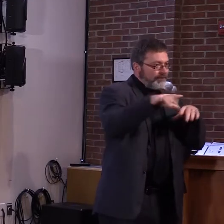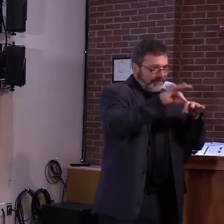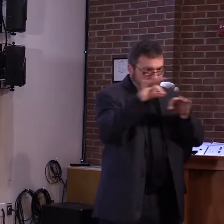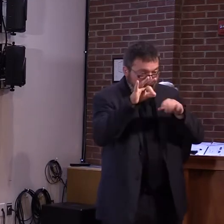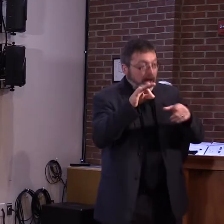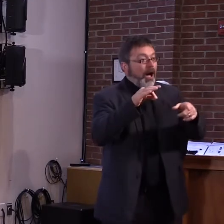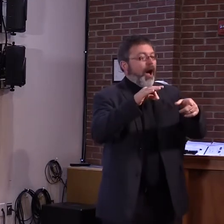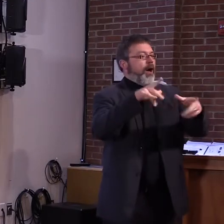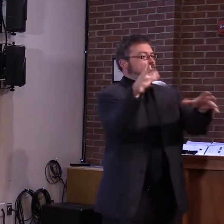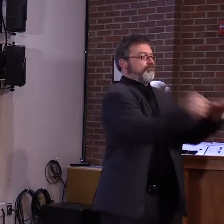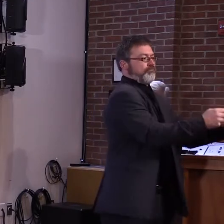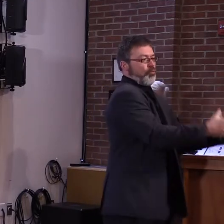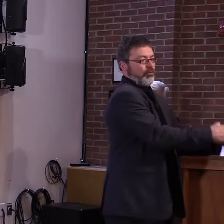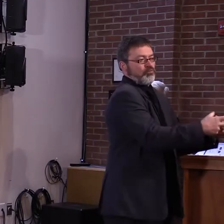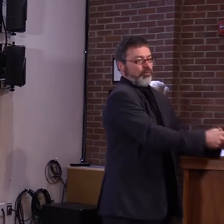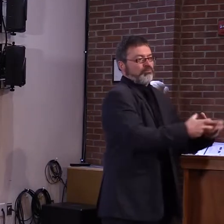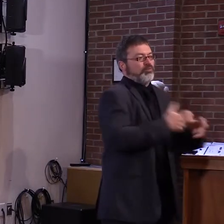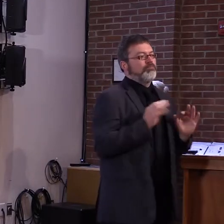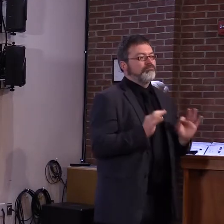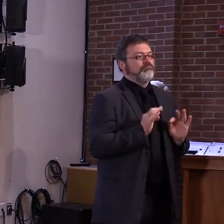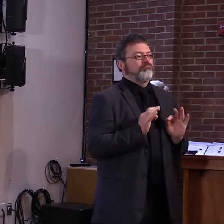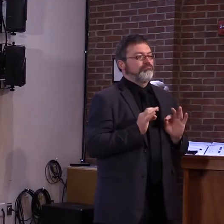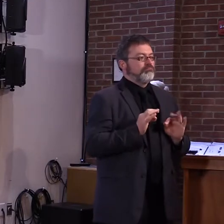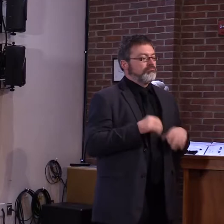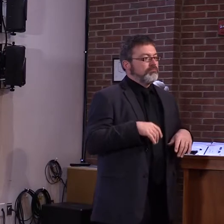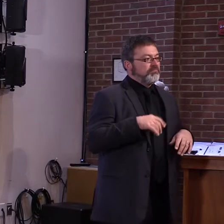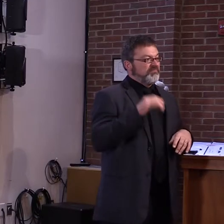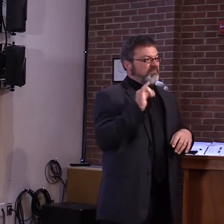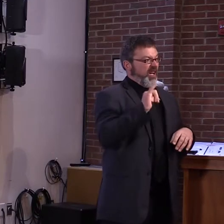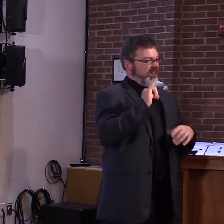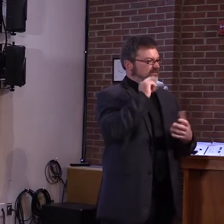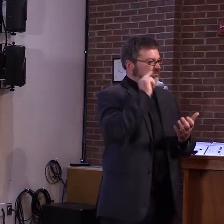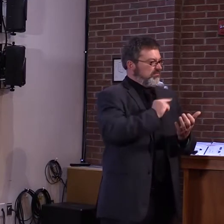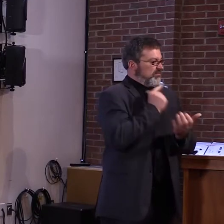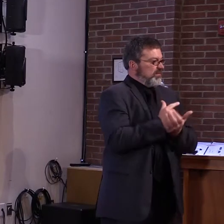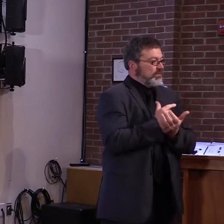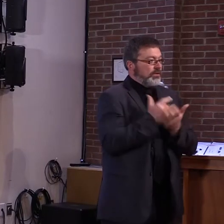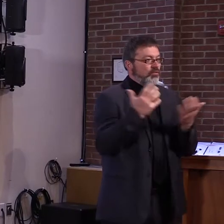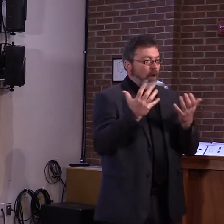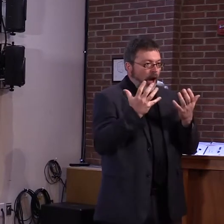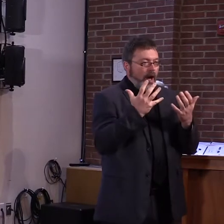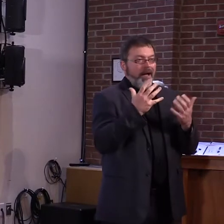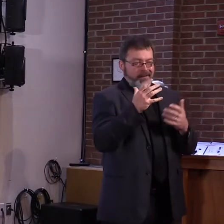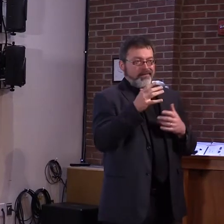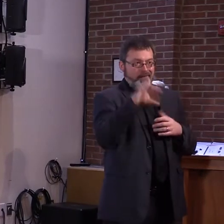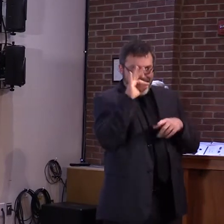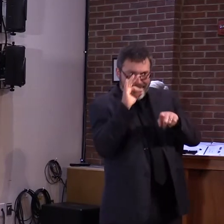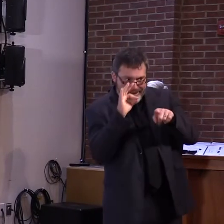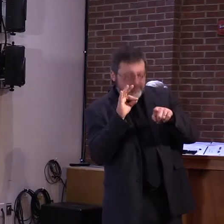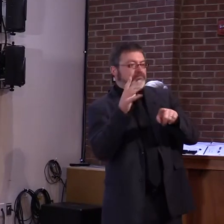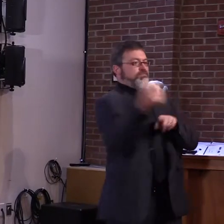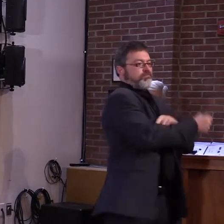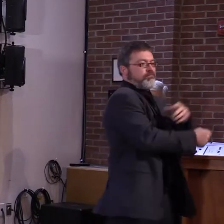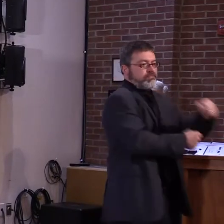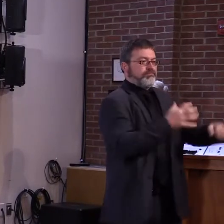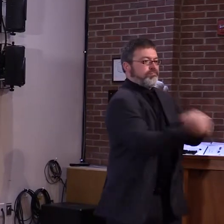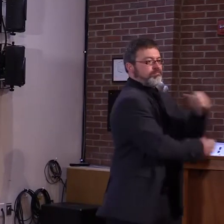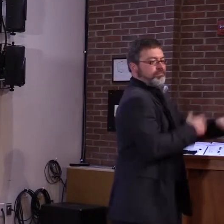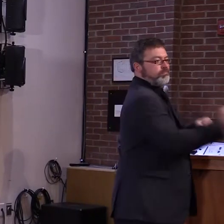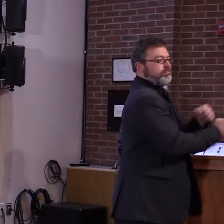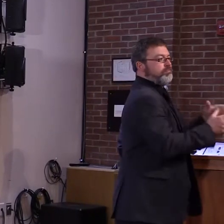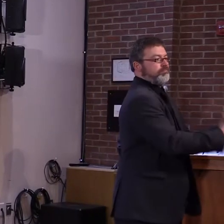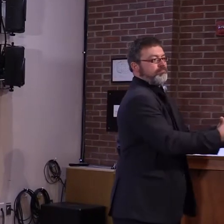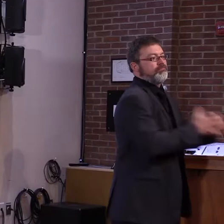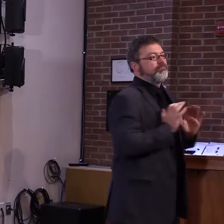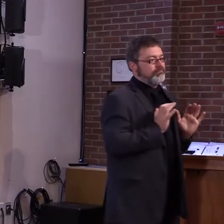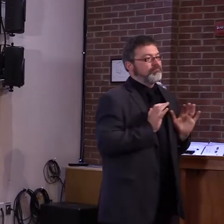and ensuring that their close contacts have quarantine housing available. I also want to let you know that we've updated